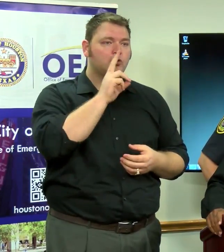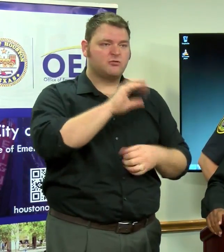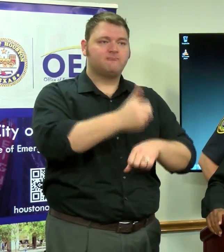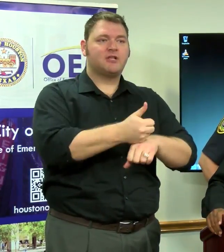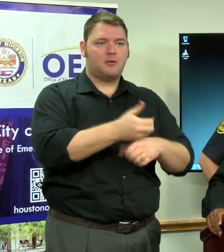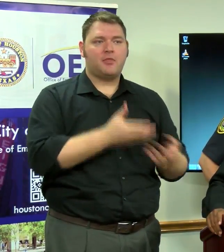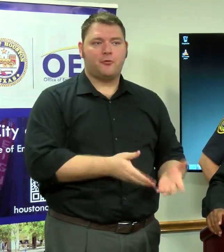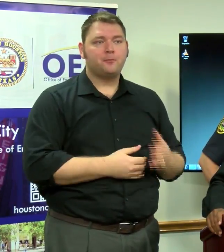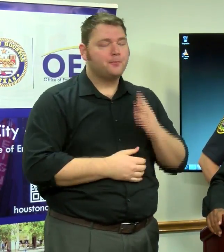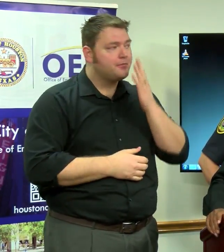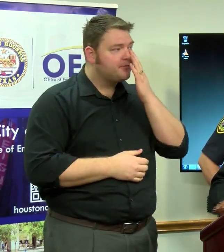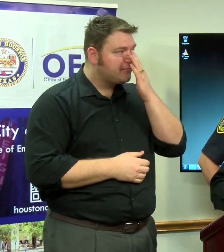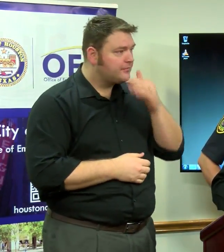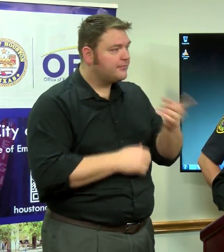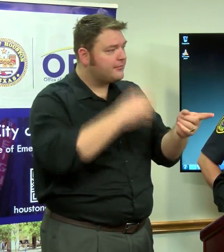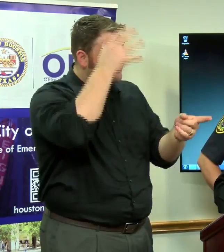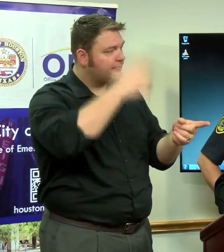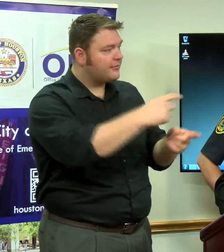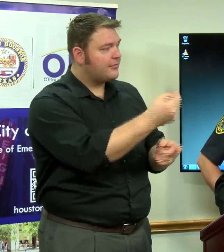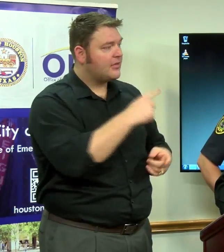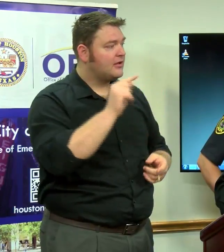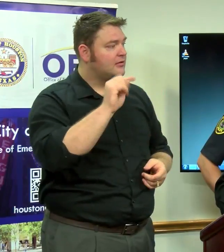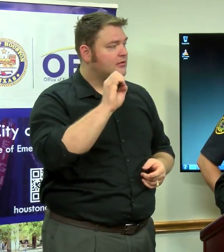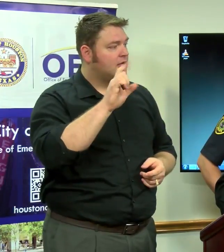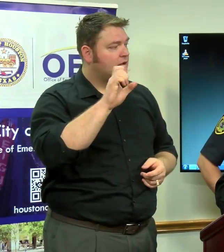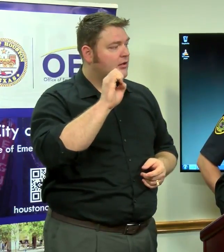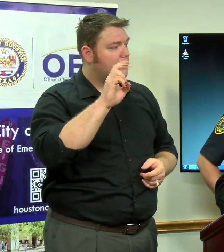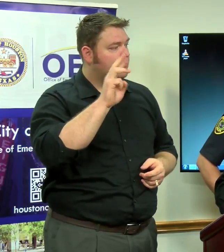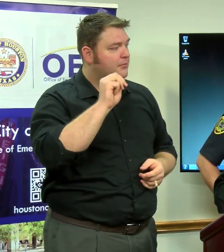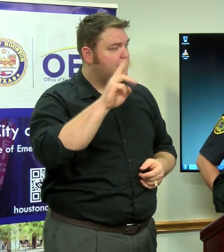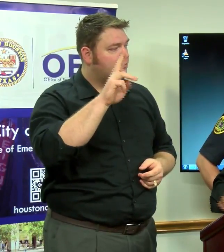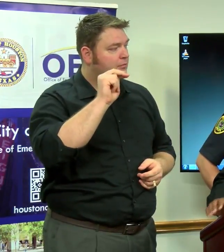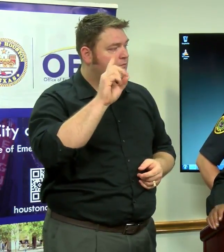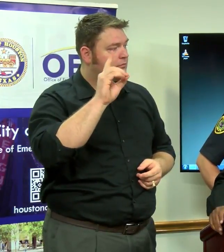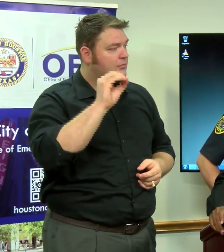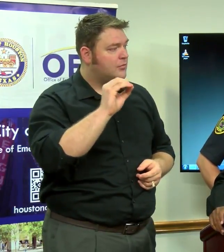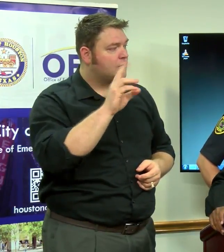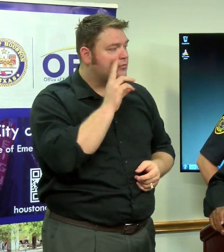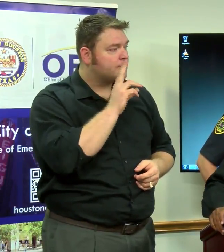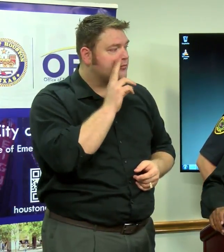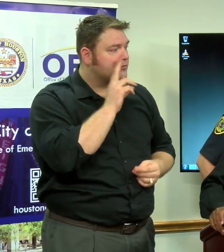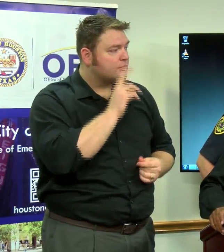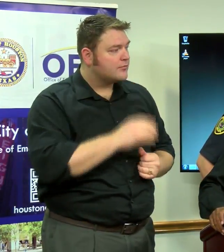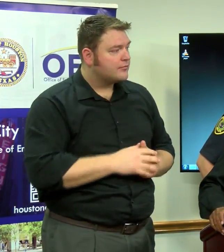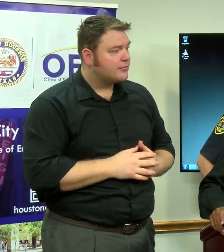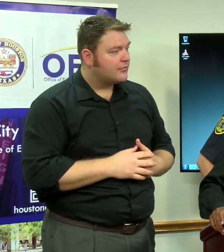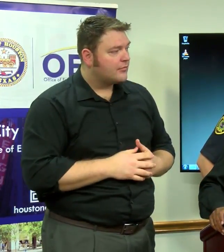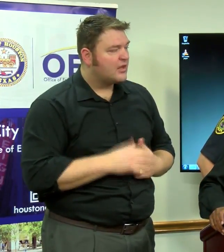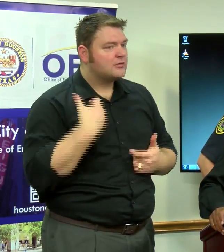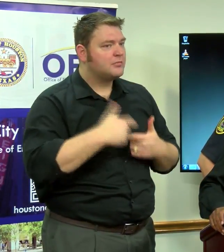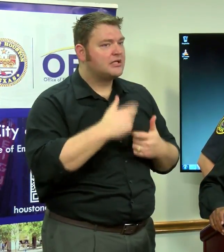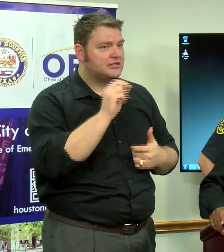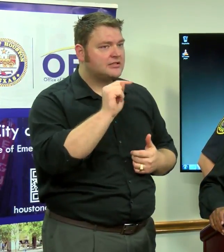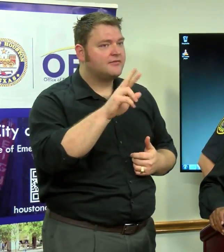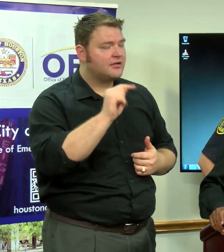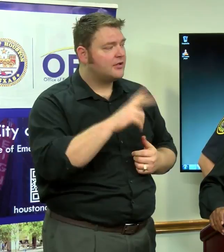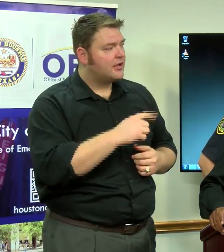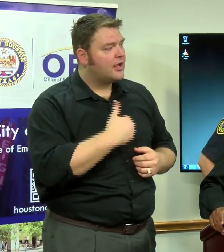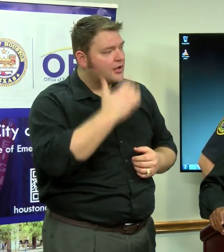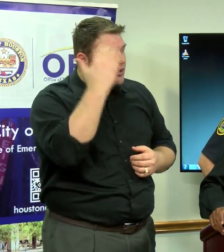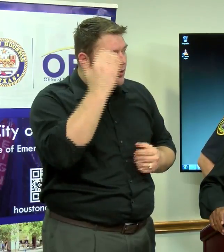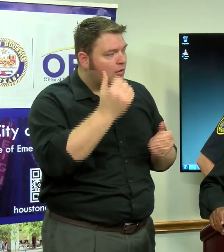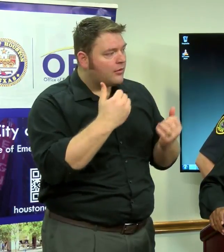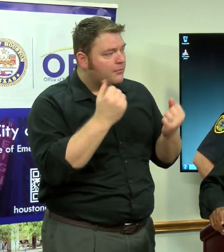Yes, sir. Mayor Turner, Telemundo Houston here. We want to know, I know we have a lot of people